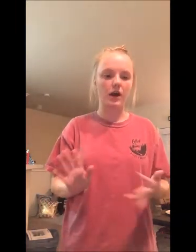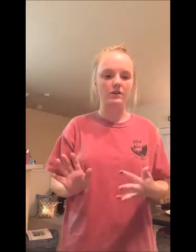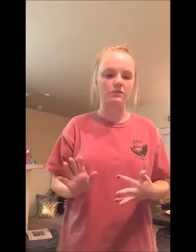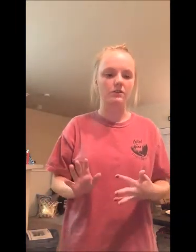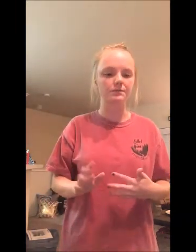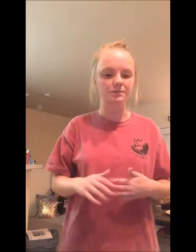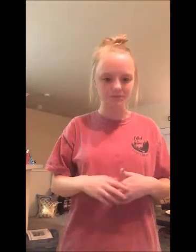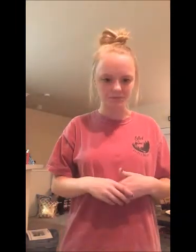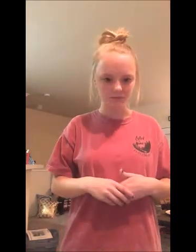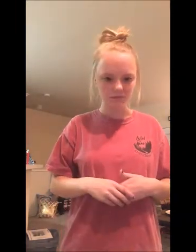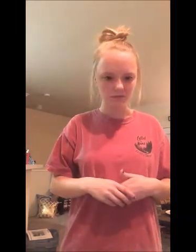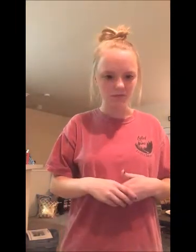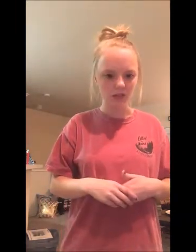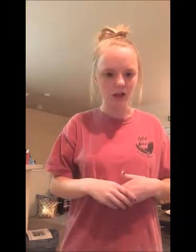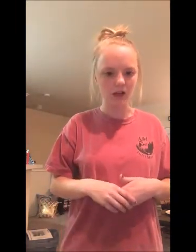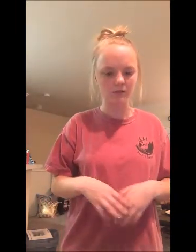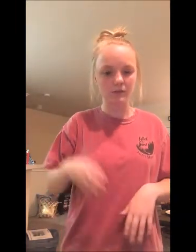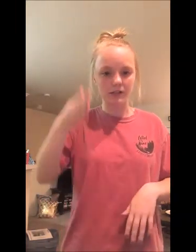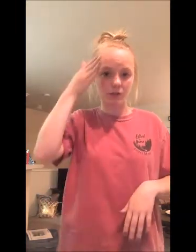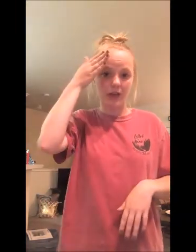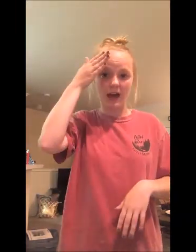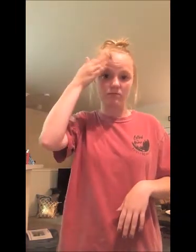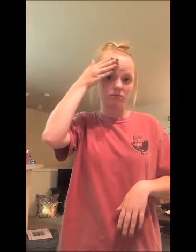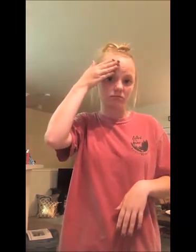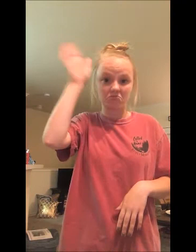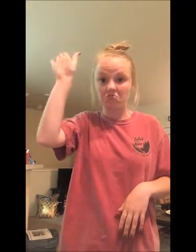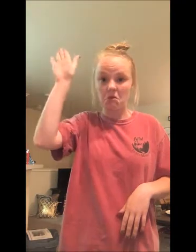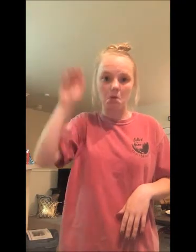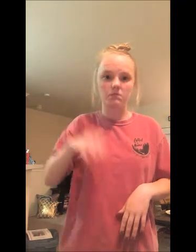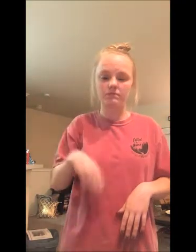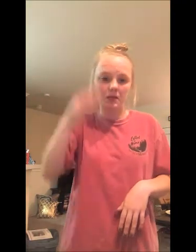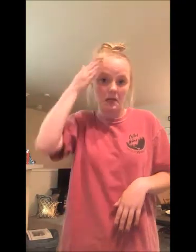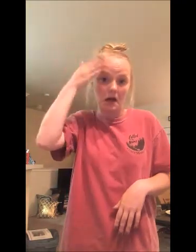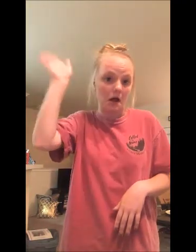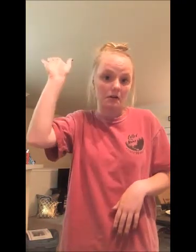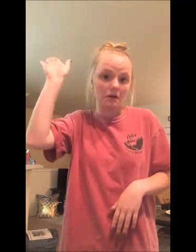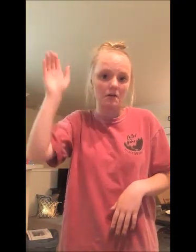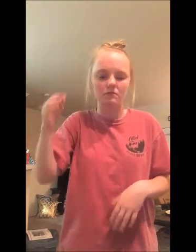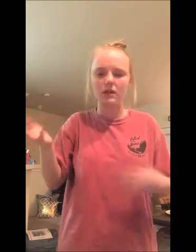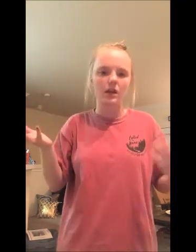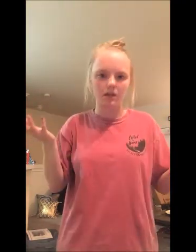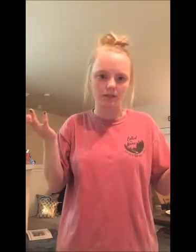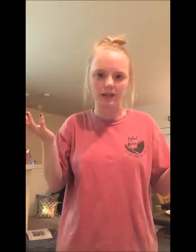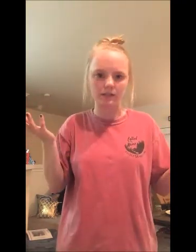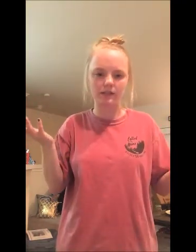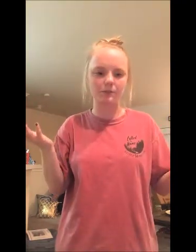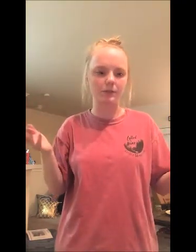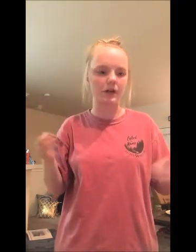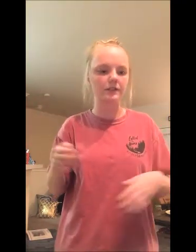don't know. And so that, I don't know. That's simple enough.